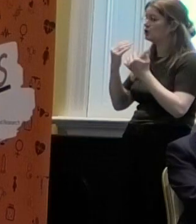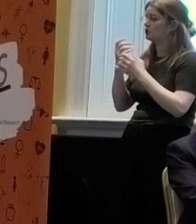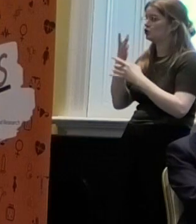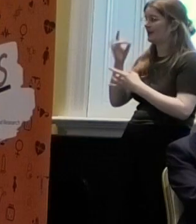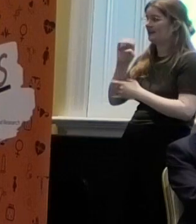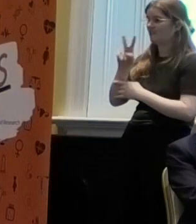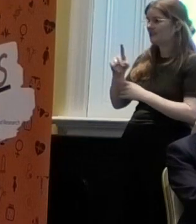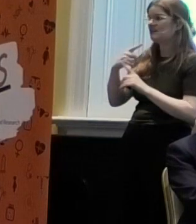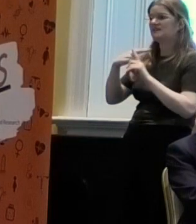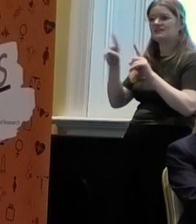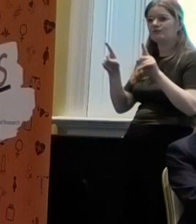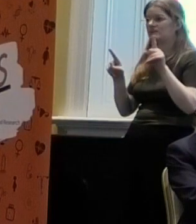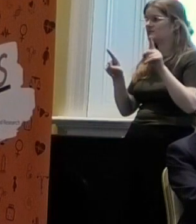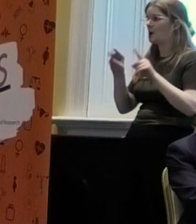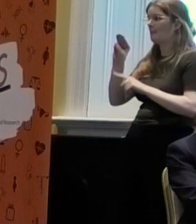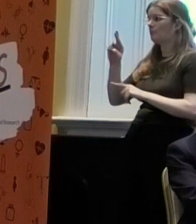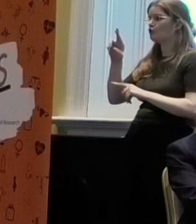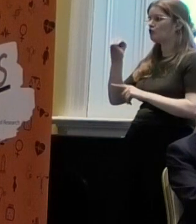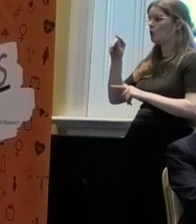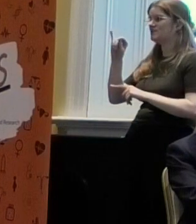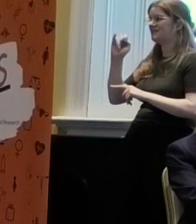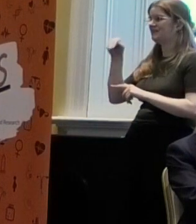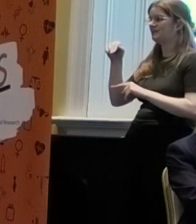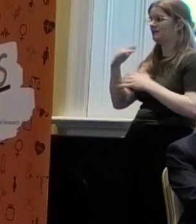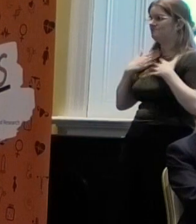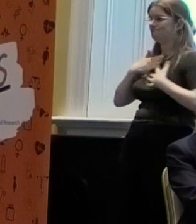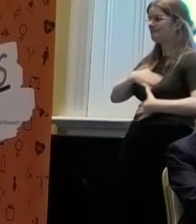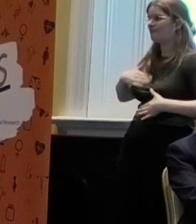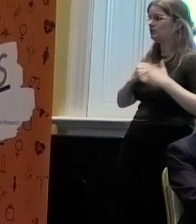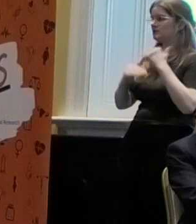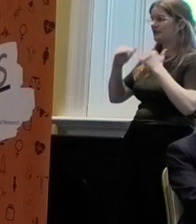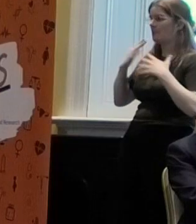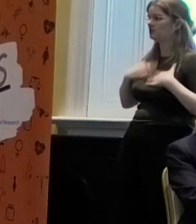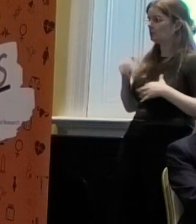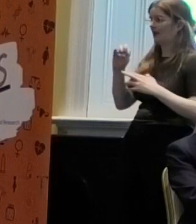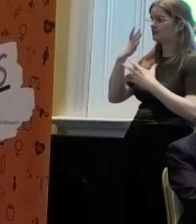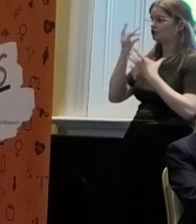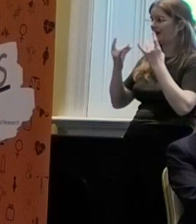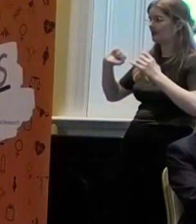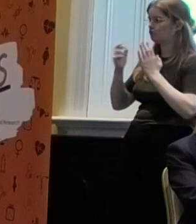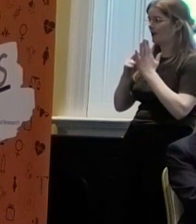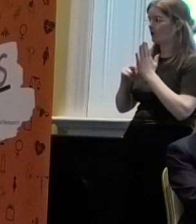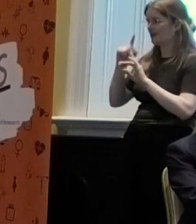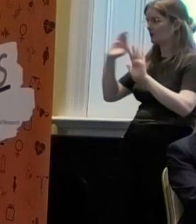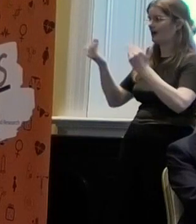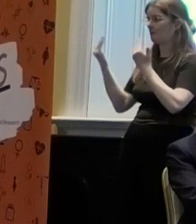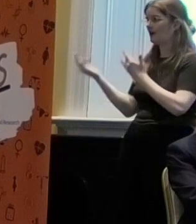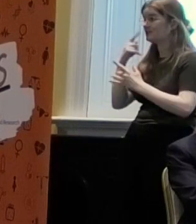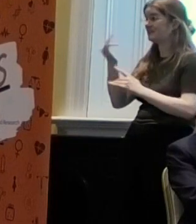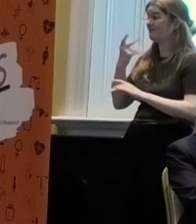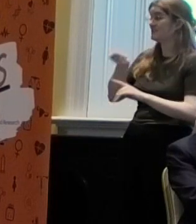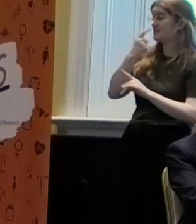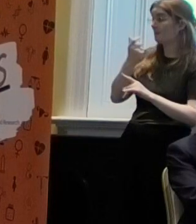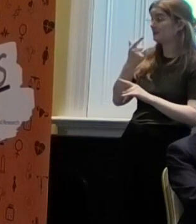EVs and different proteins in the postpartum serum, so that therefore we can look and see whether or not